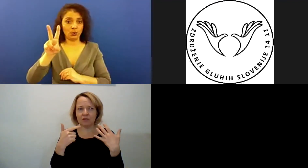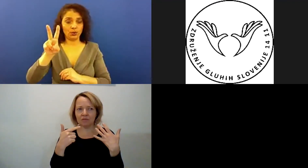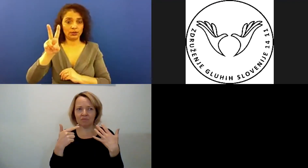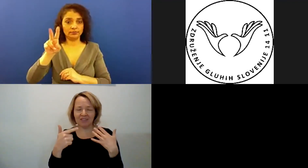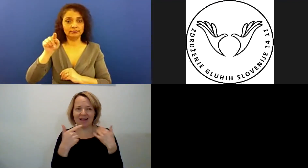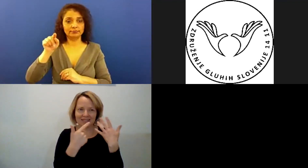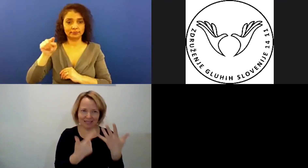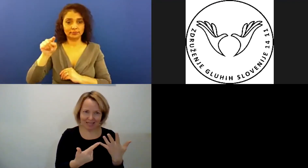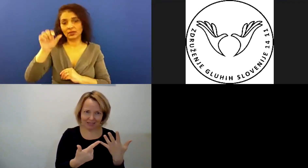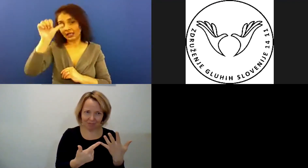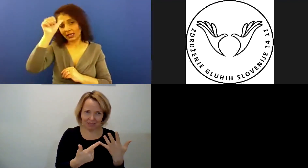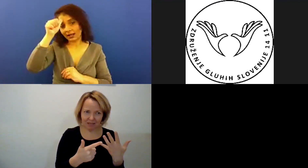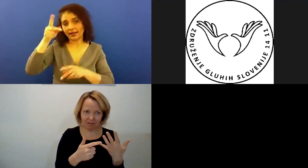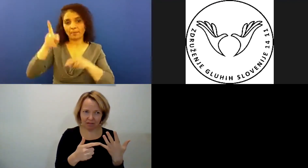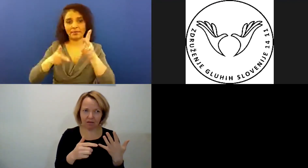until